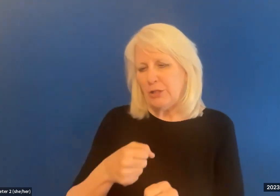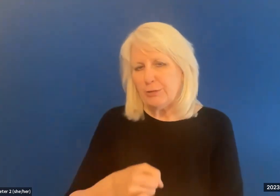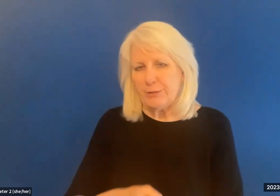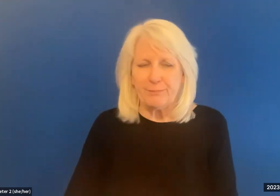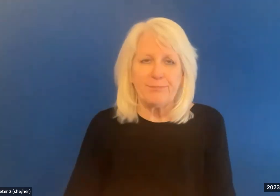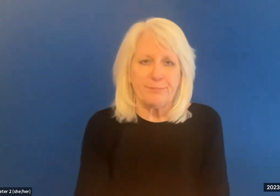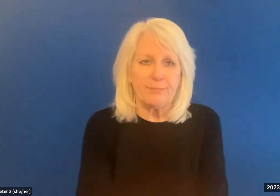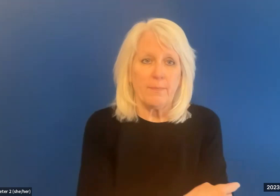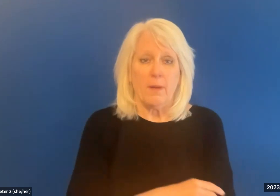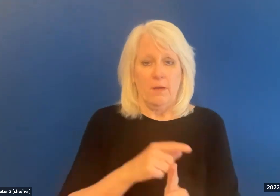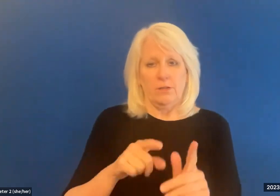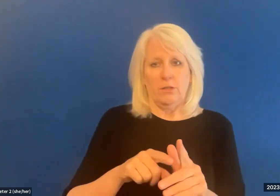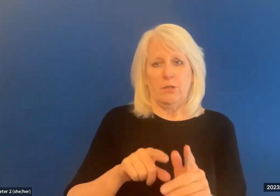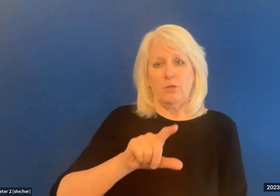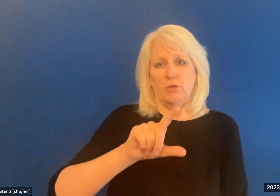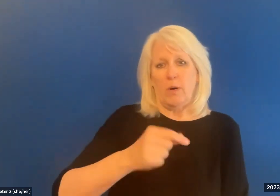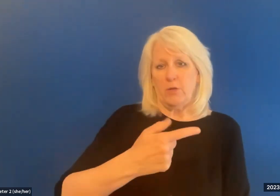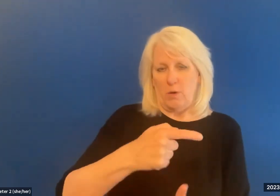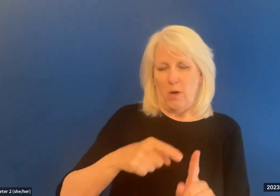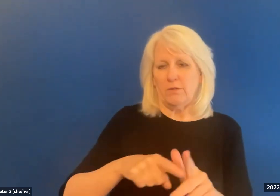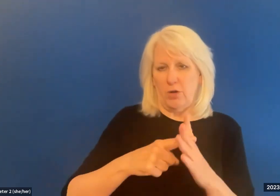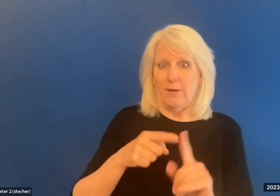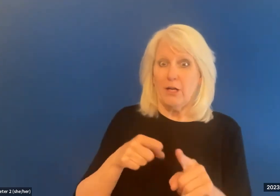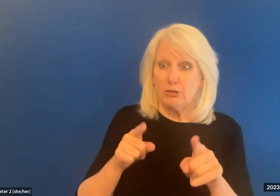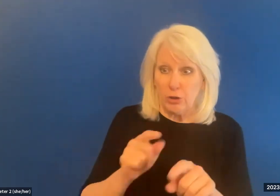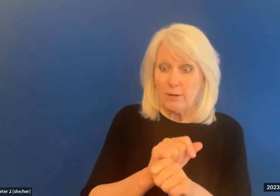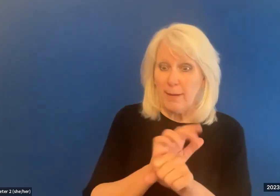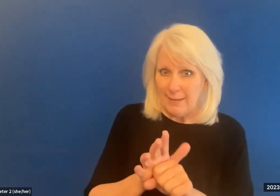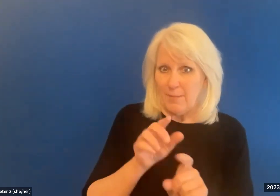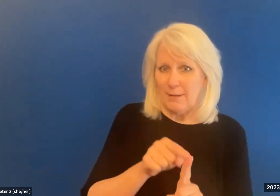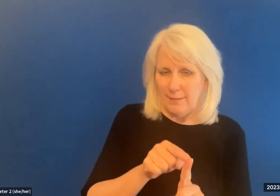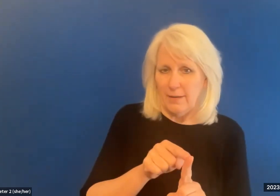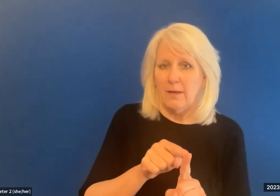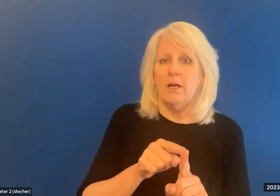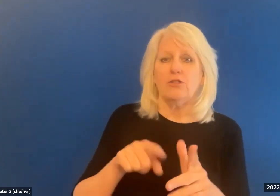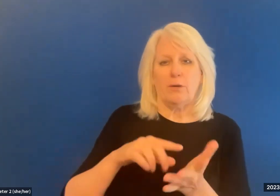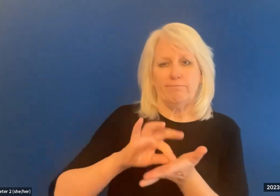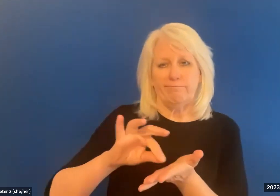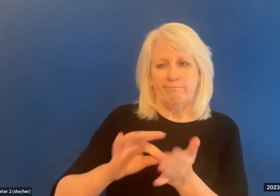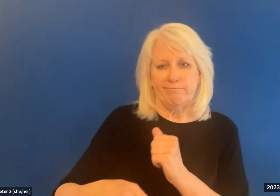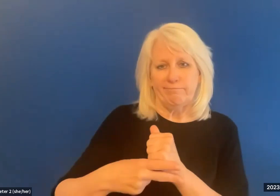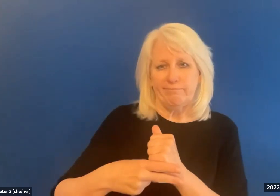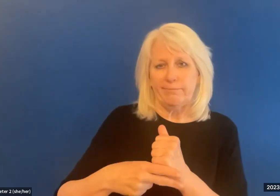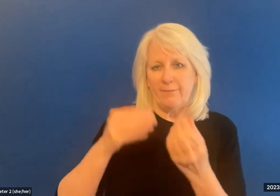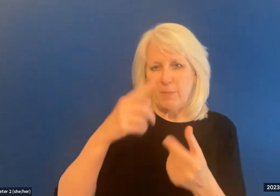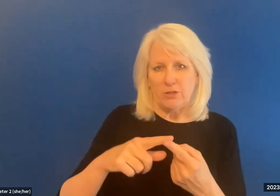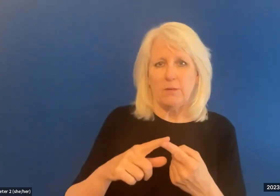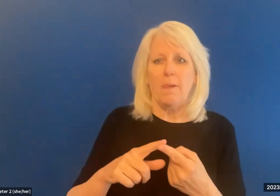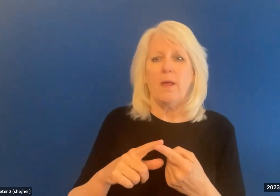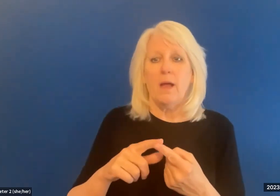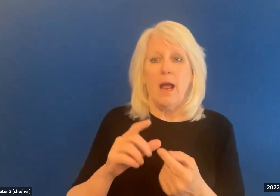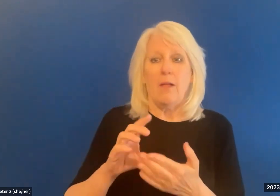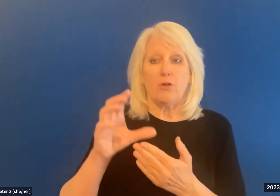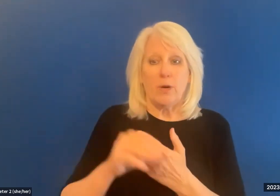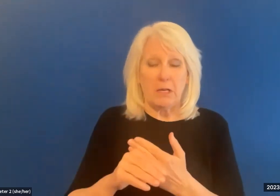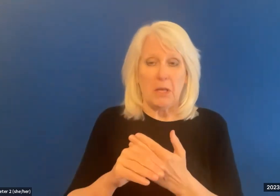In 2021, Wave 3 captured data during the COVID-19 pandemic and consequential remote delivery of curriculum, which carries